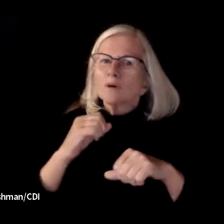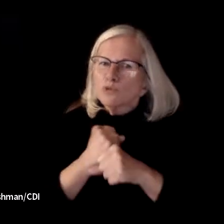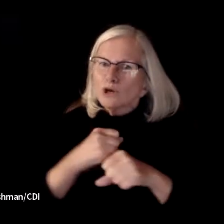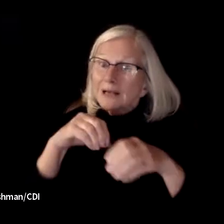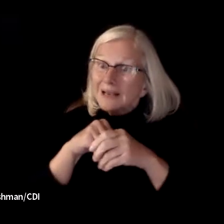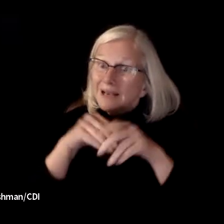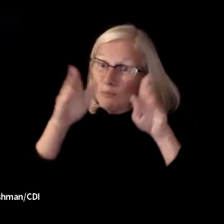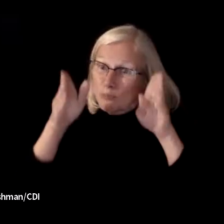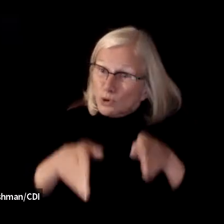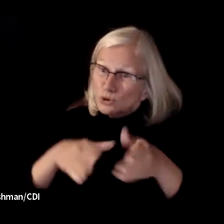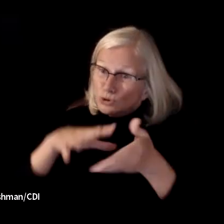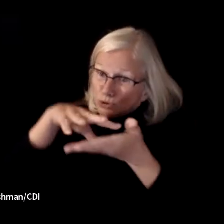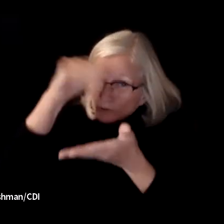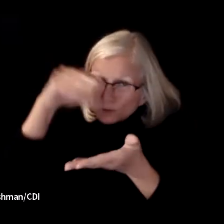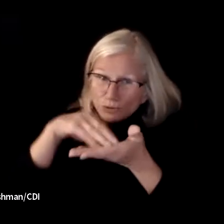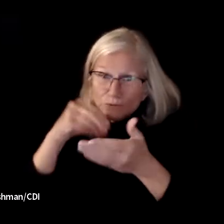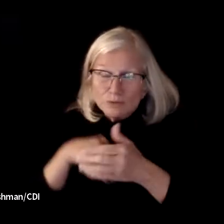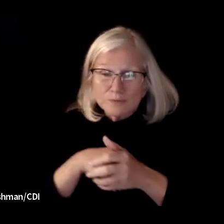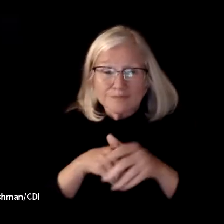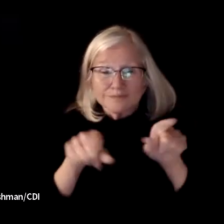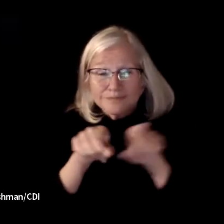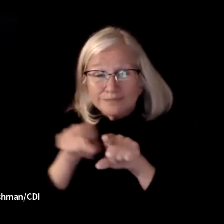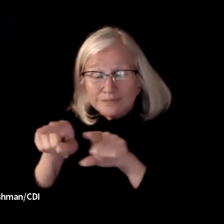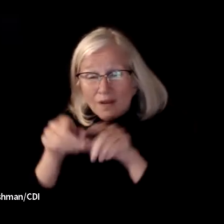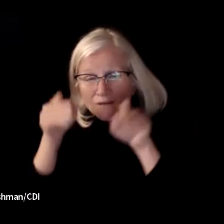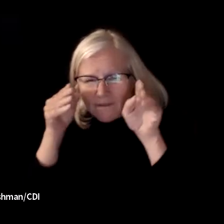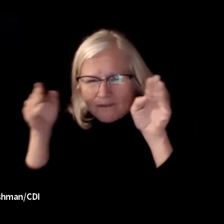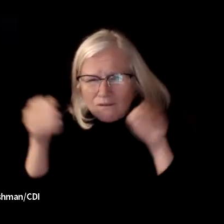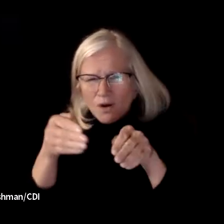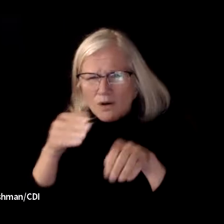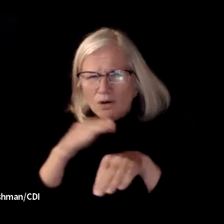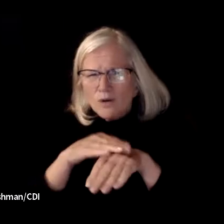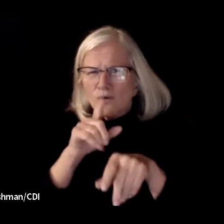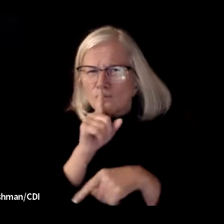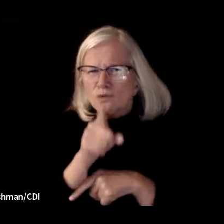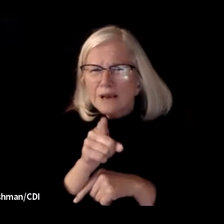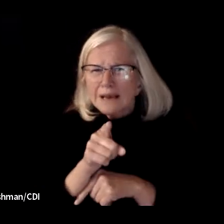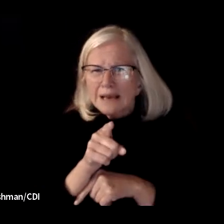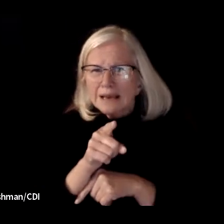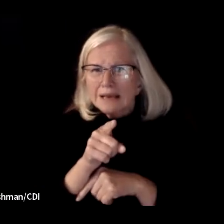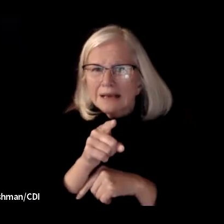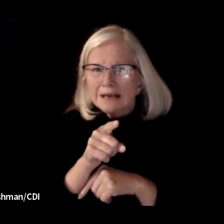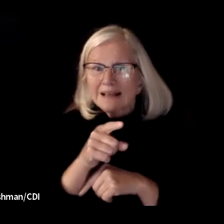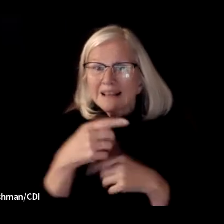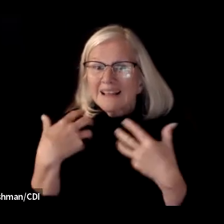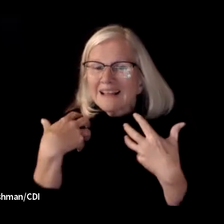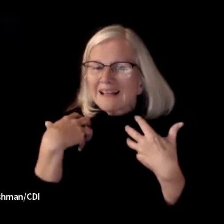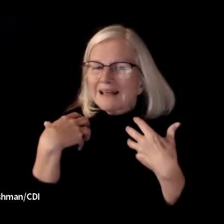also focusing on the very real capacity crunch that the health system is under.